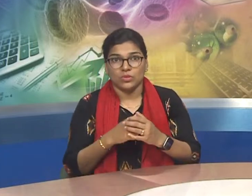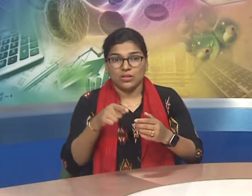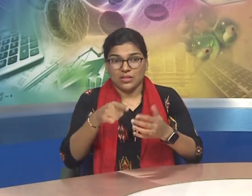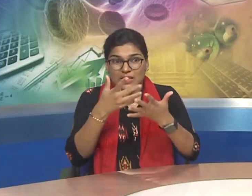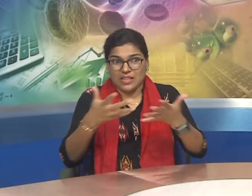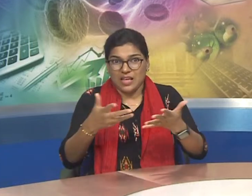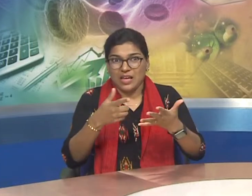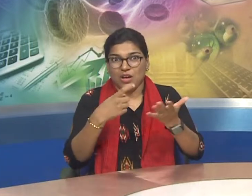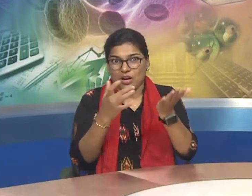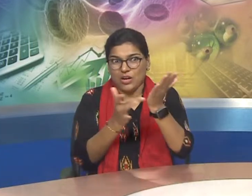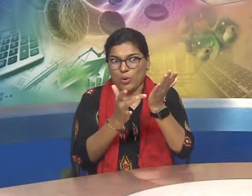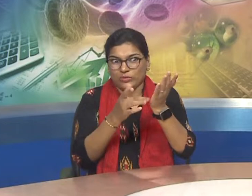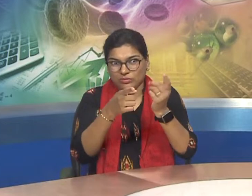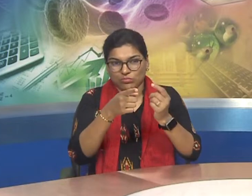Further, point number 8.